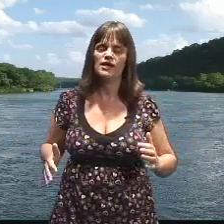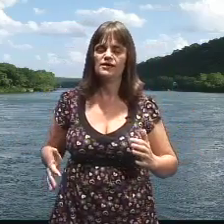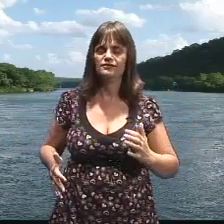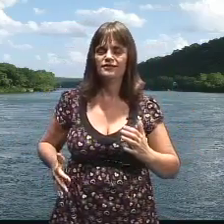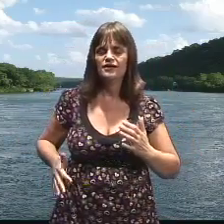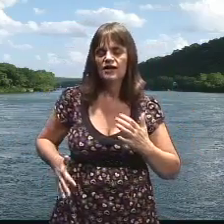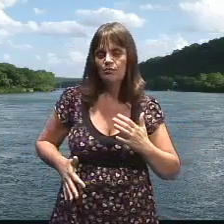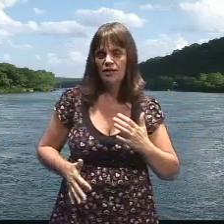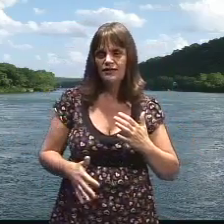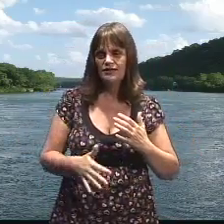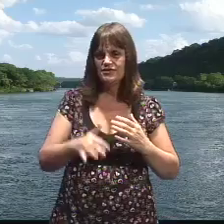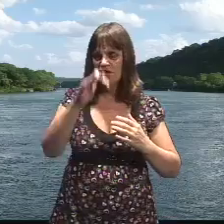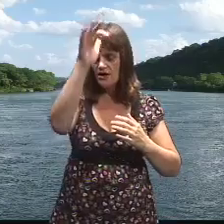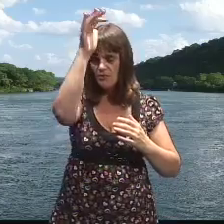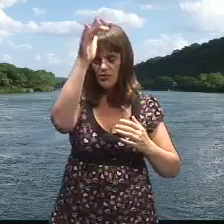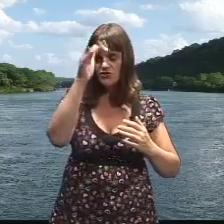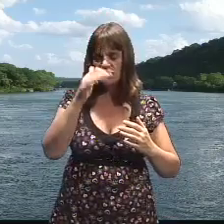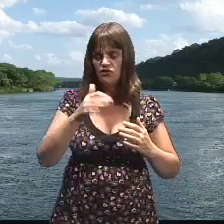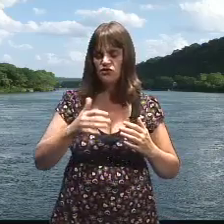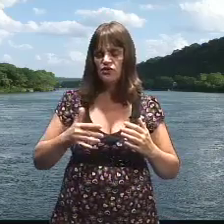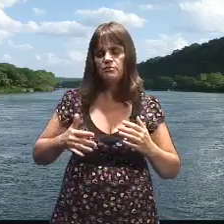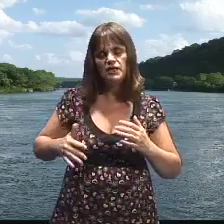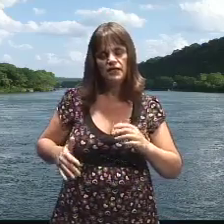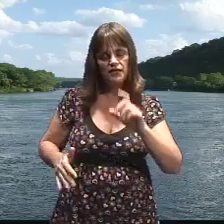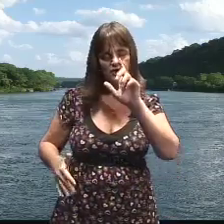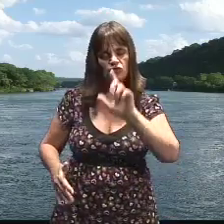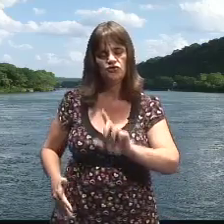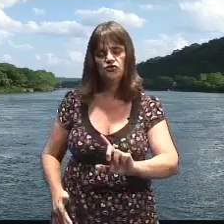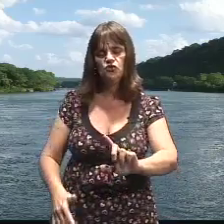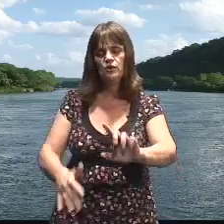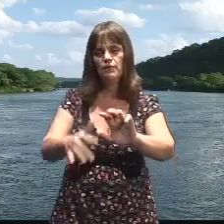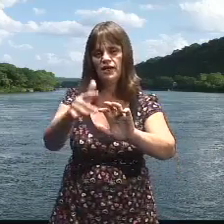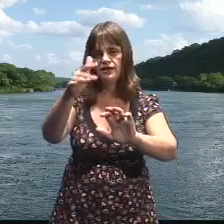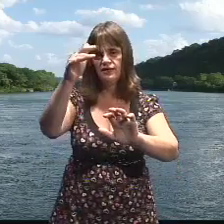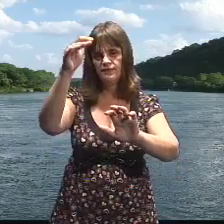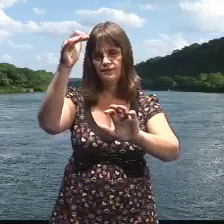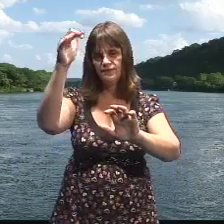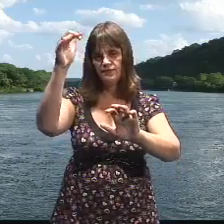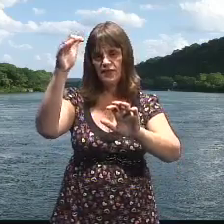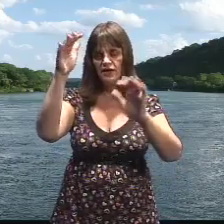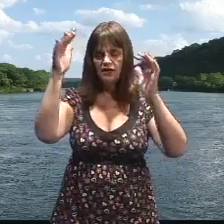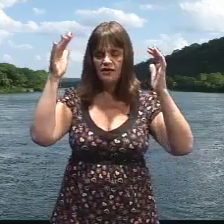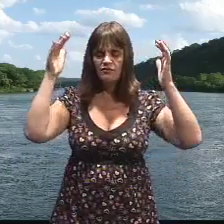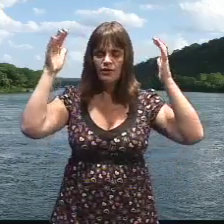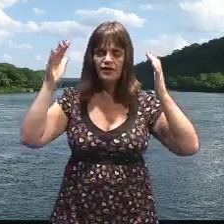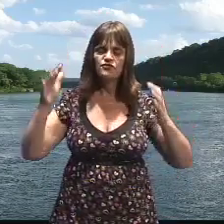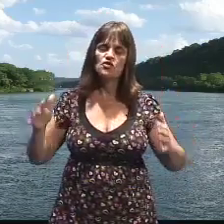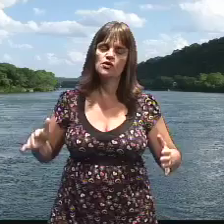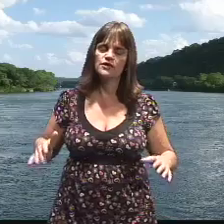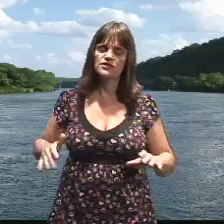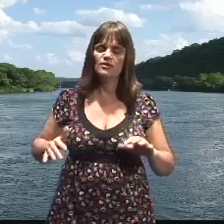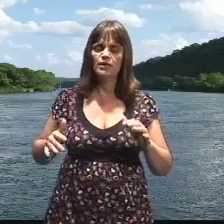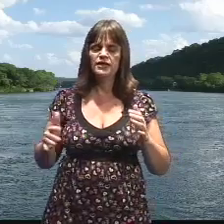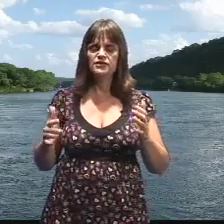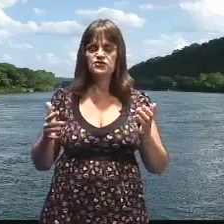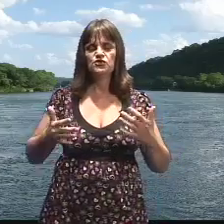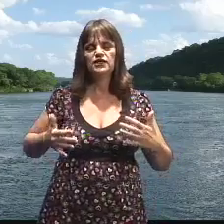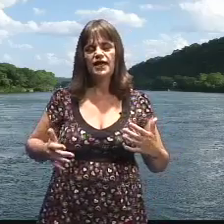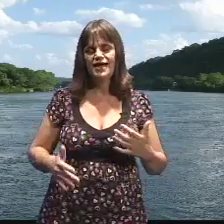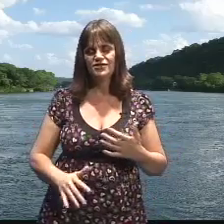about abundance, most of you immediately go to money. But of course, abundance really has to